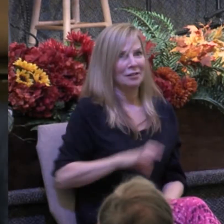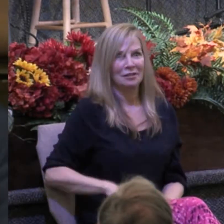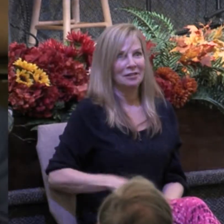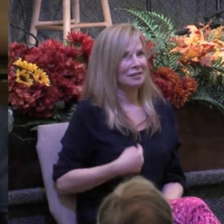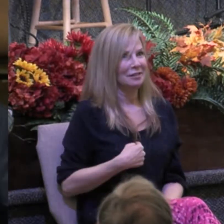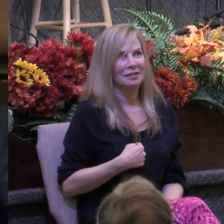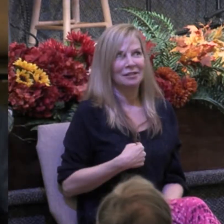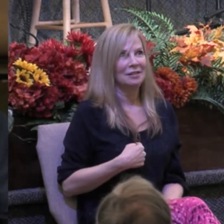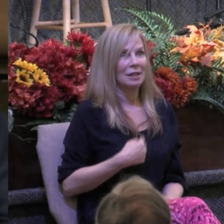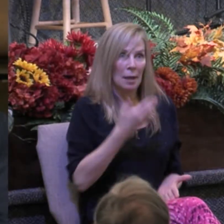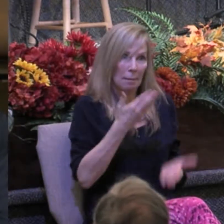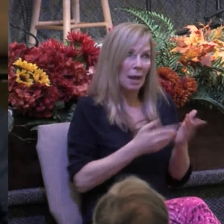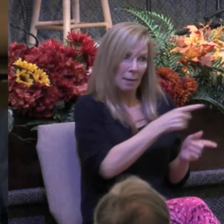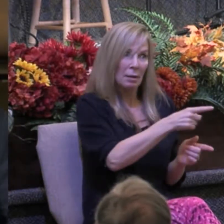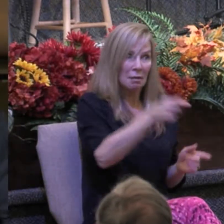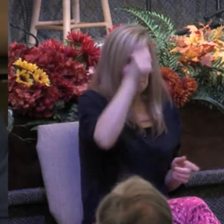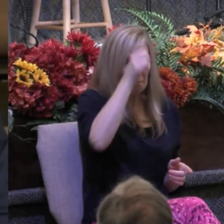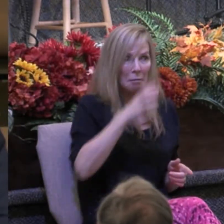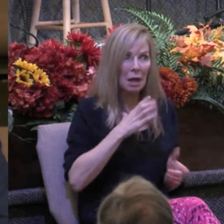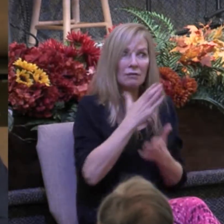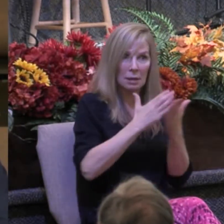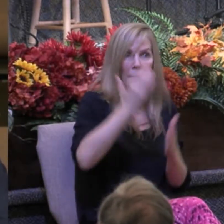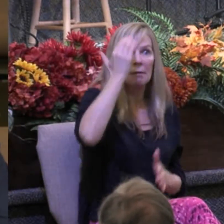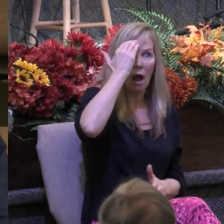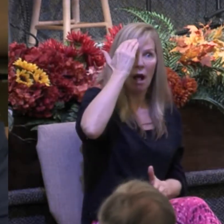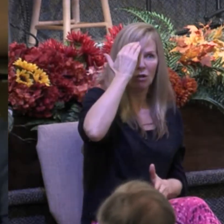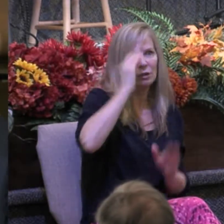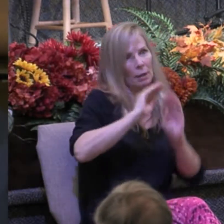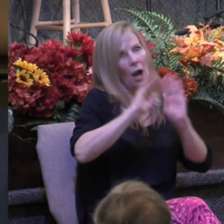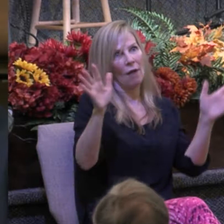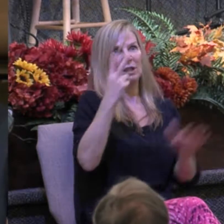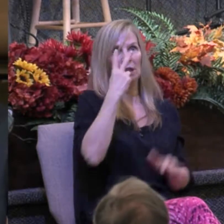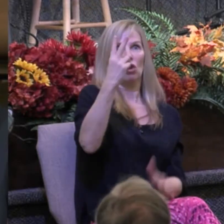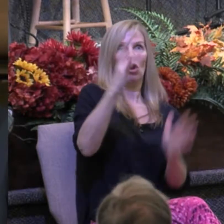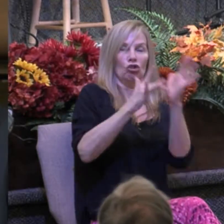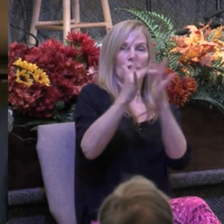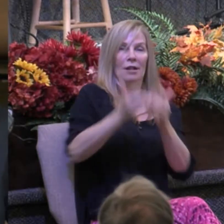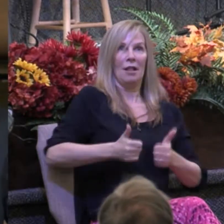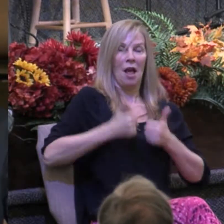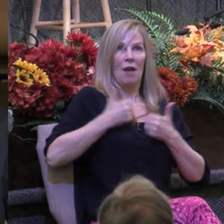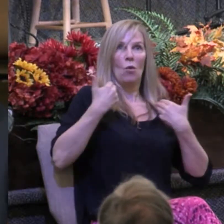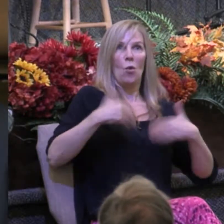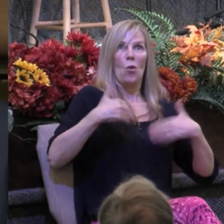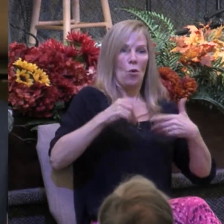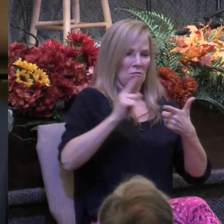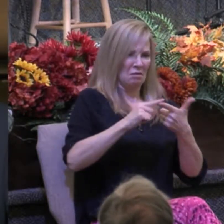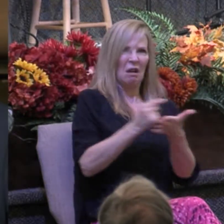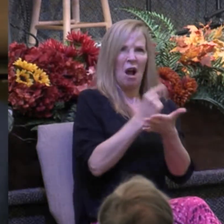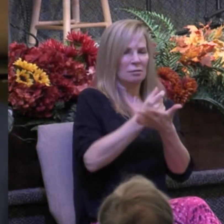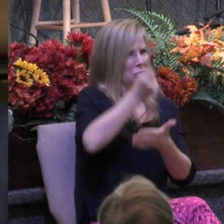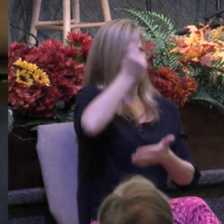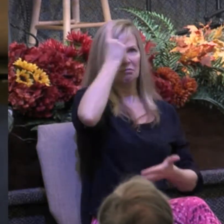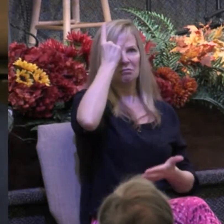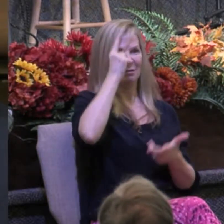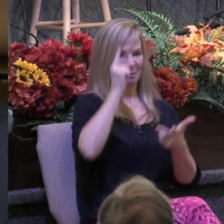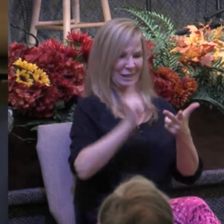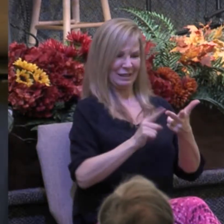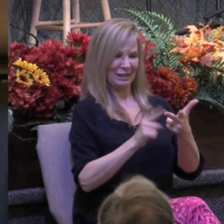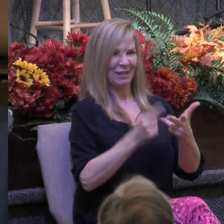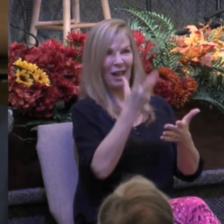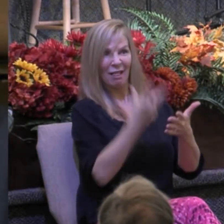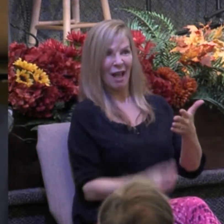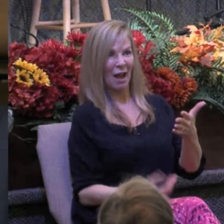may have had some knowledge, certainly, of Jesus and the message that they were to preach, what they lacked was spiritual